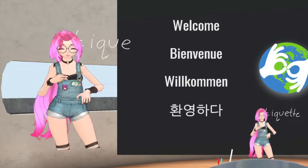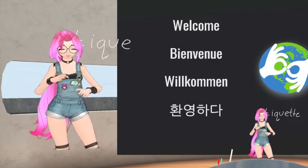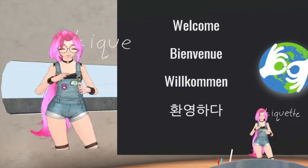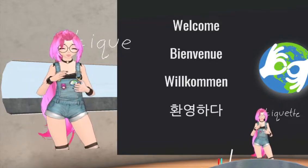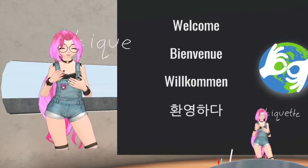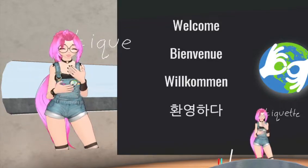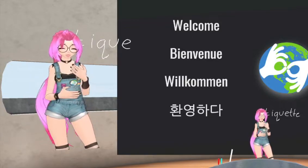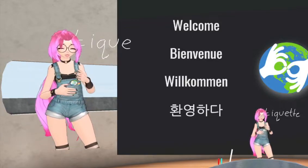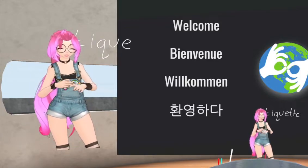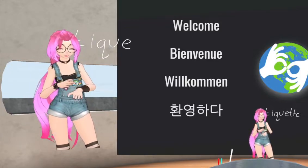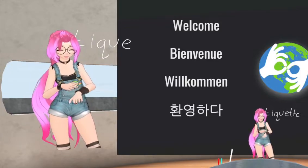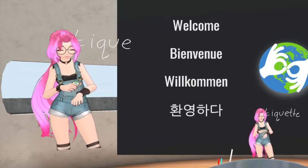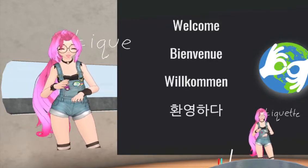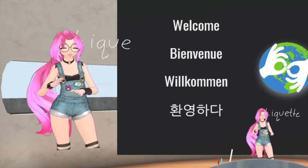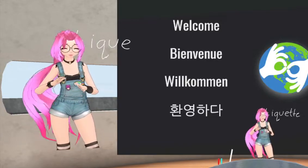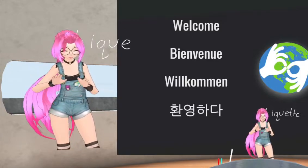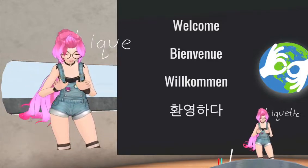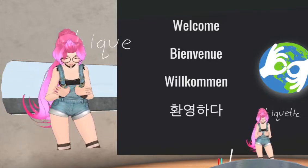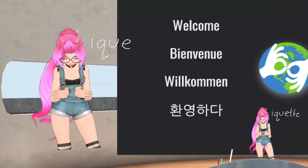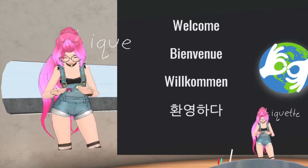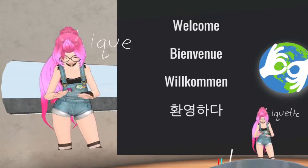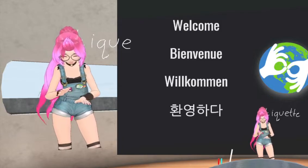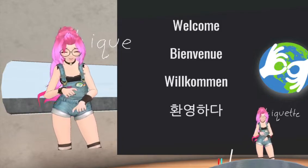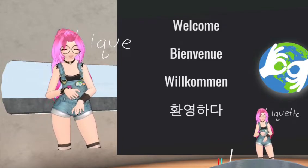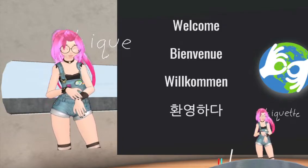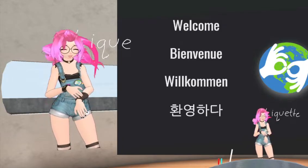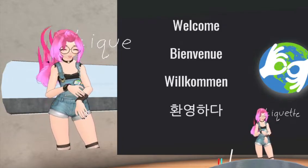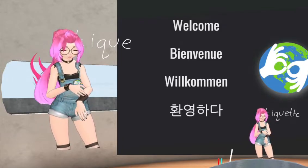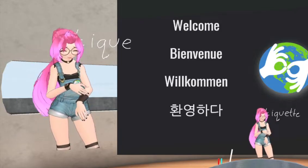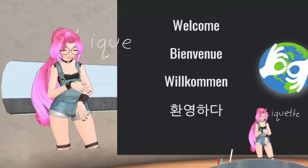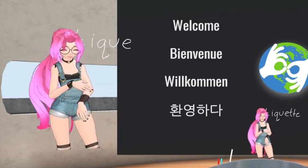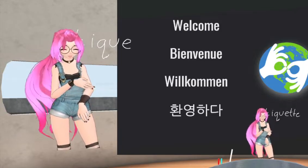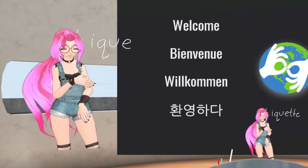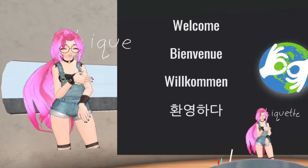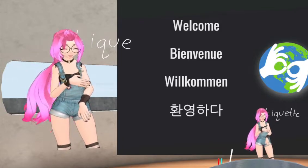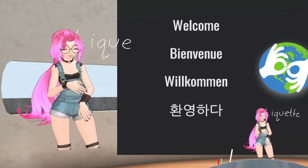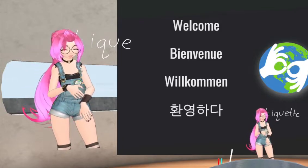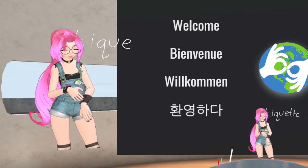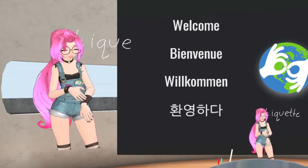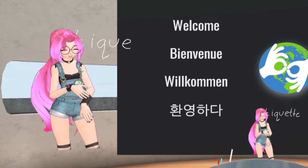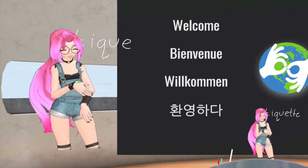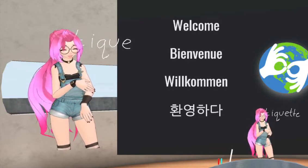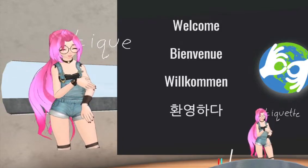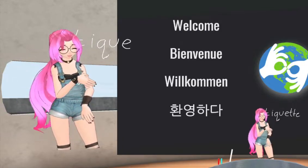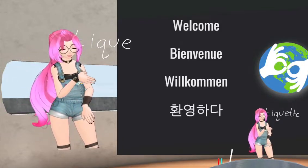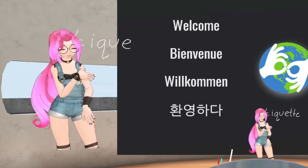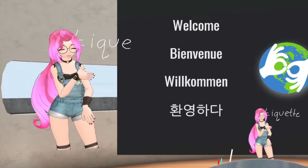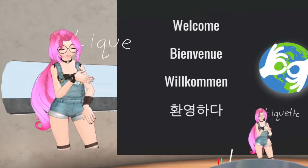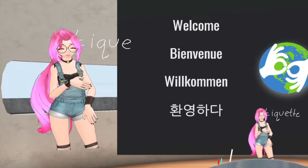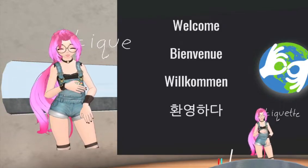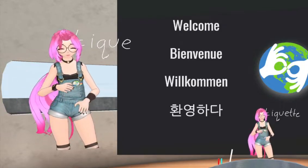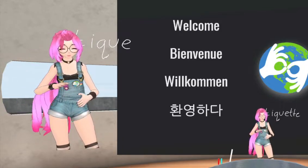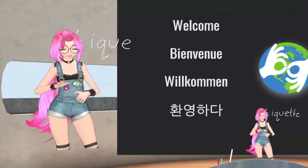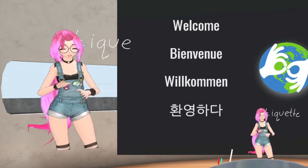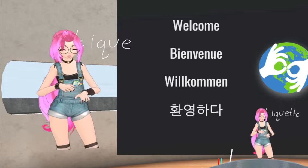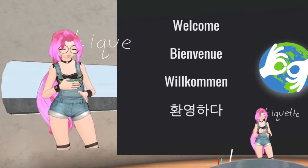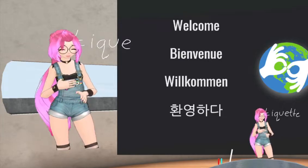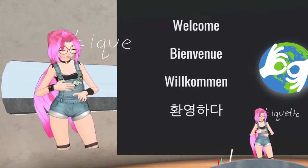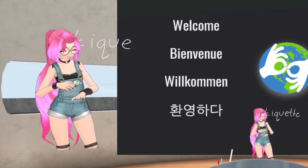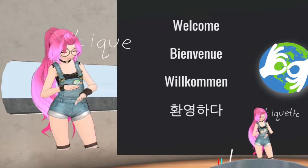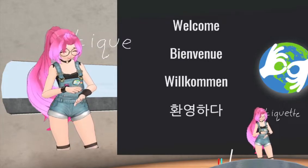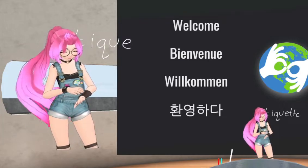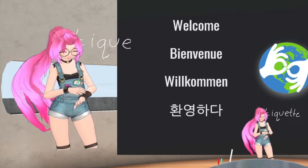a car. I really wanted a car, right? No, you're saying you wished for a car. So context is a really big part of